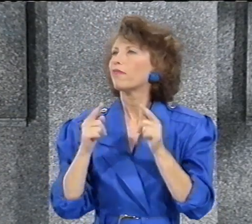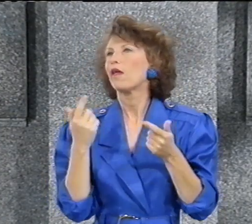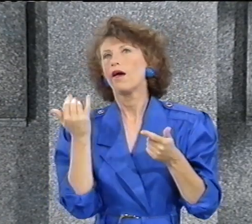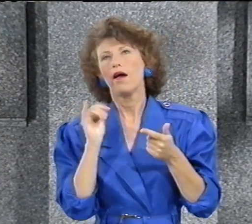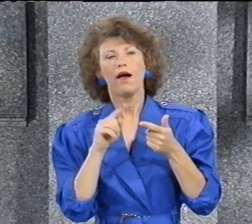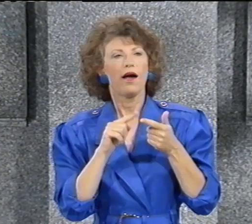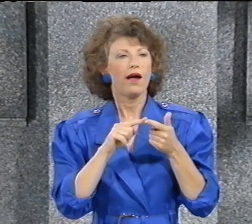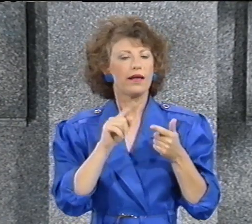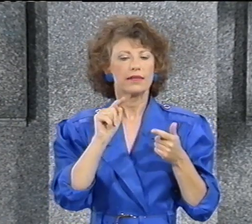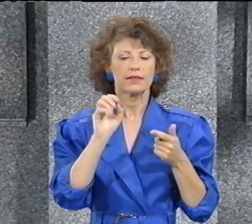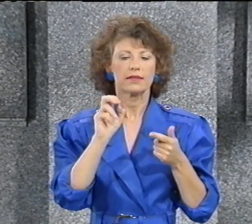tendinitis,